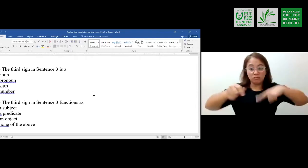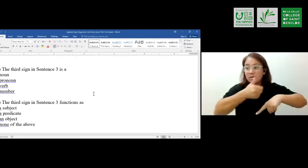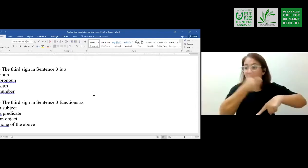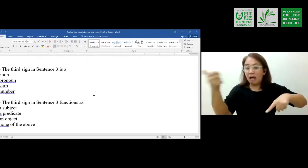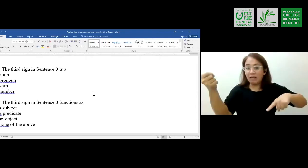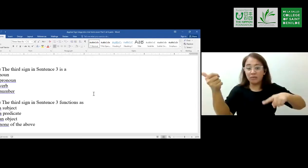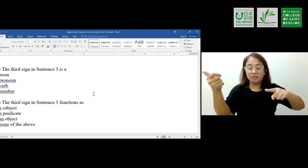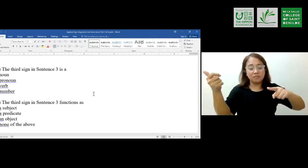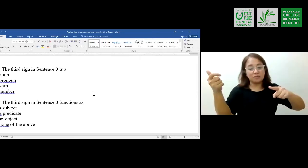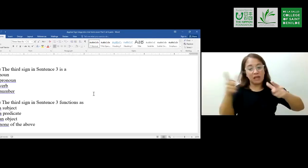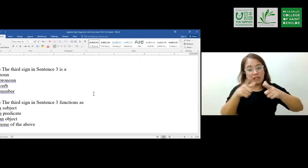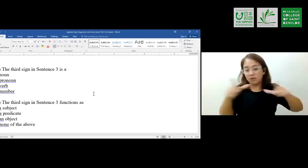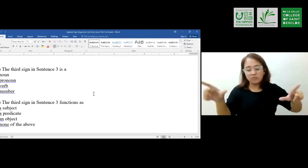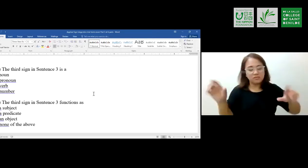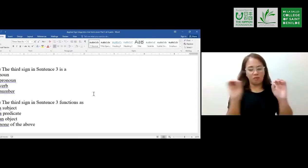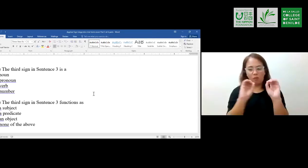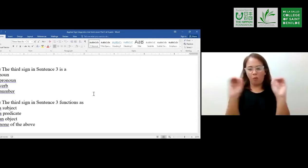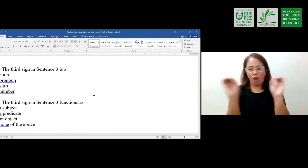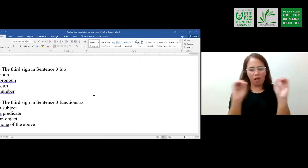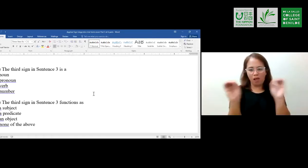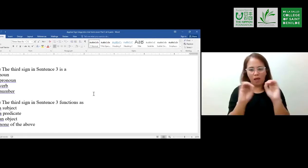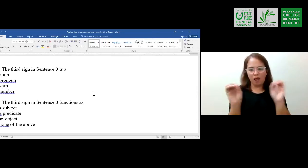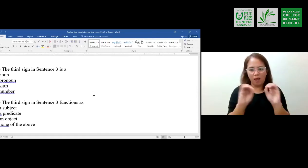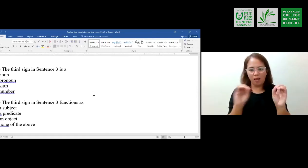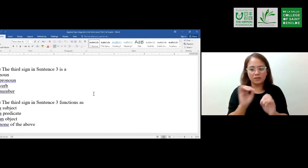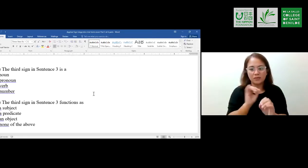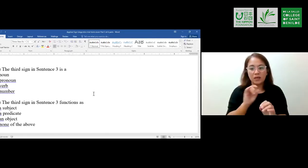don't have a verb to be. We just say man tall.